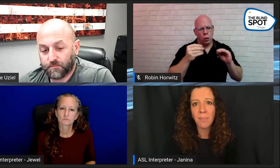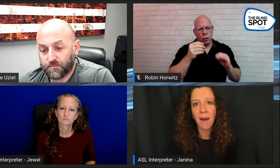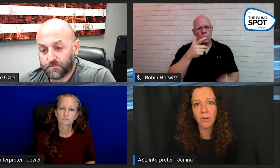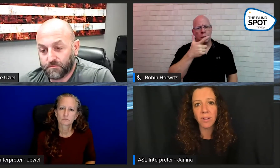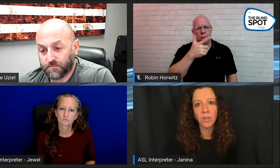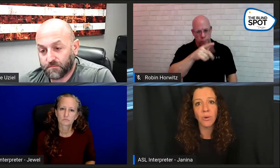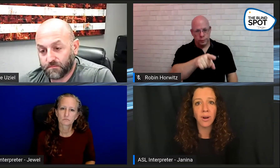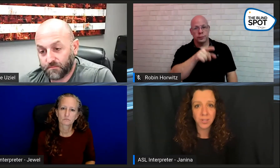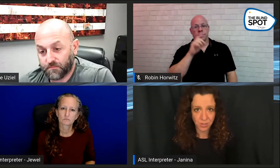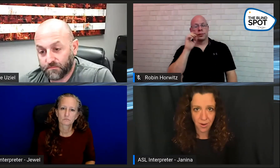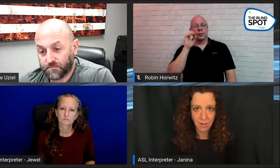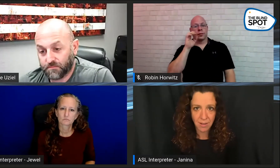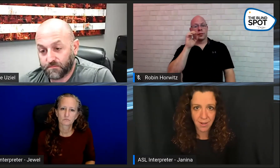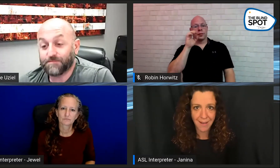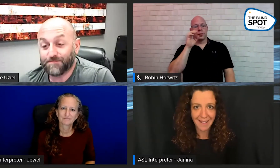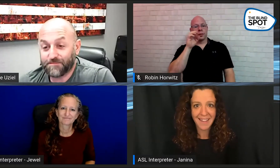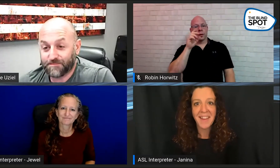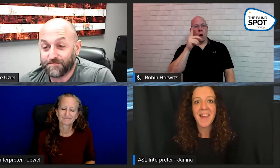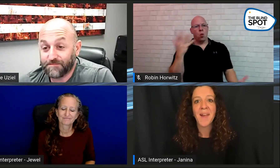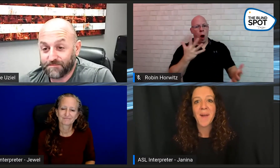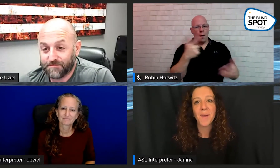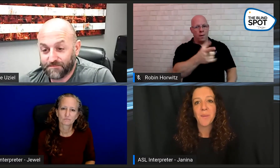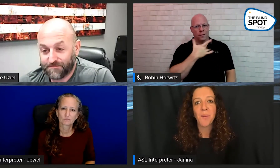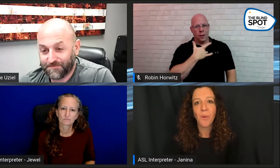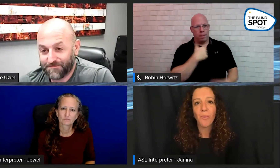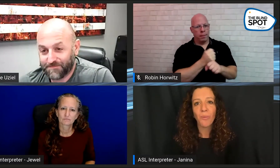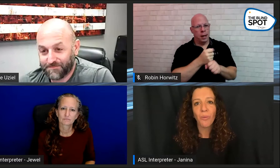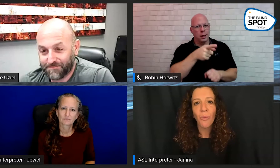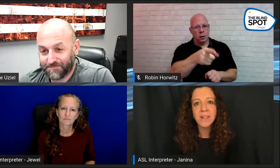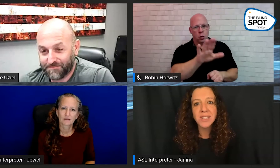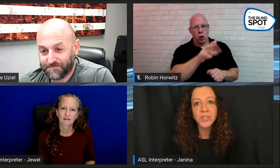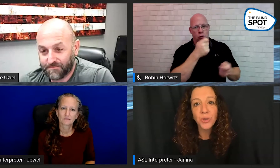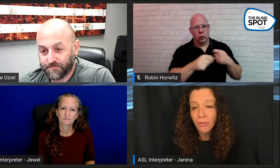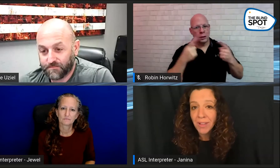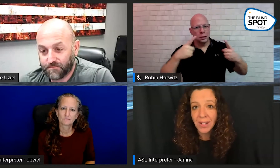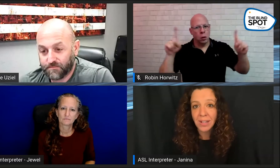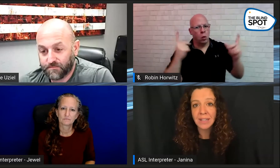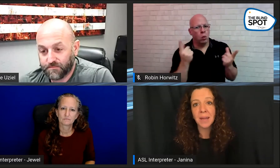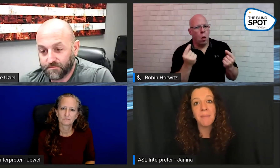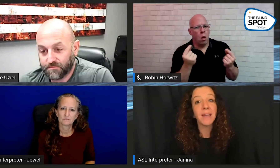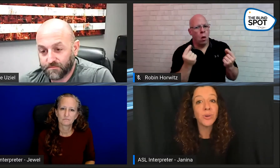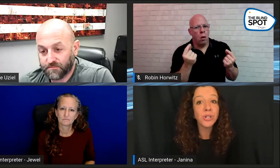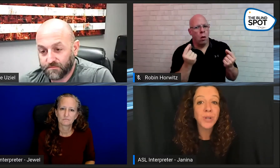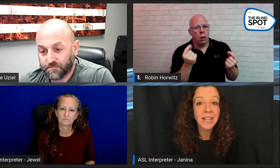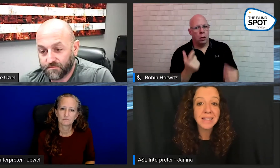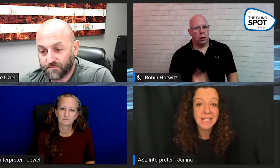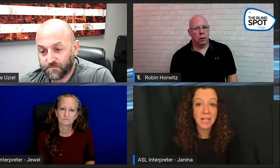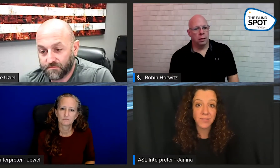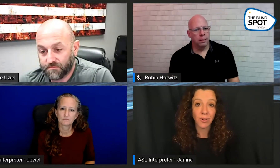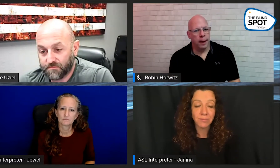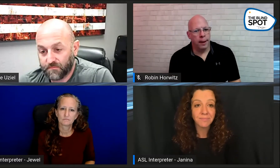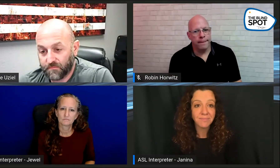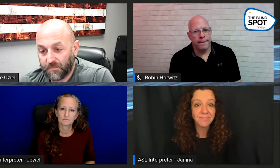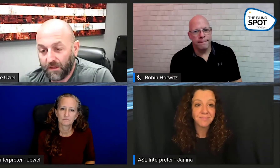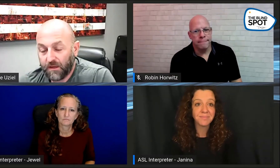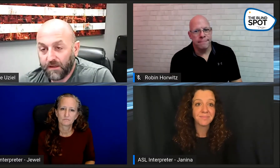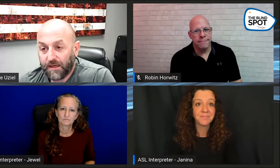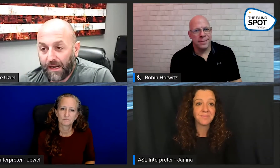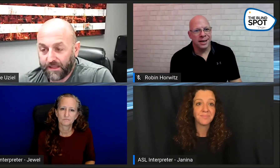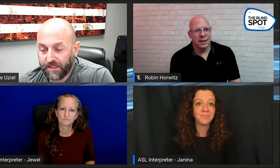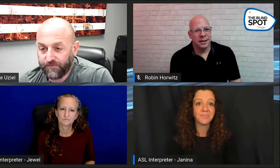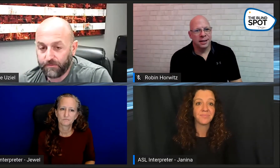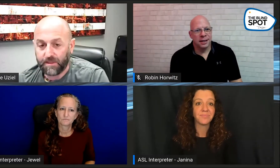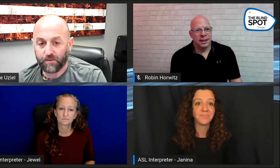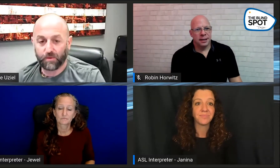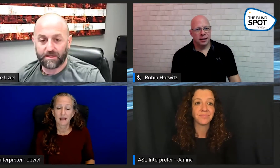talk about your story really quick. What did you feel like made your trading successful?